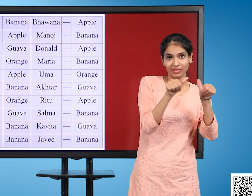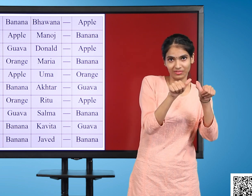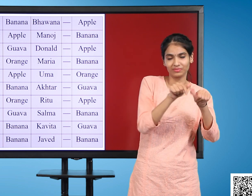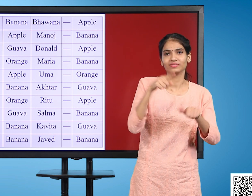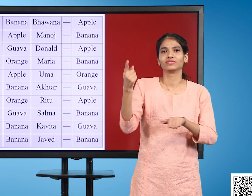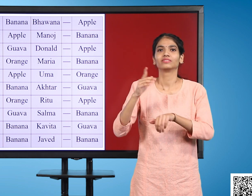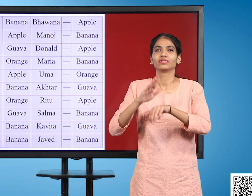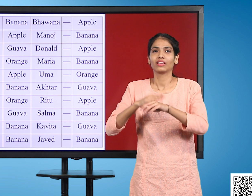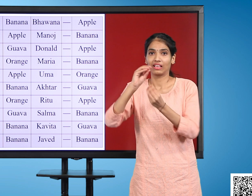Anuradha, banana.